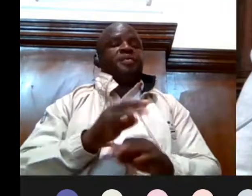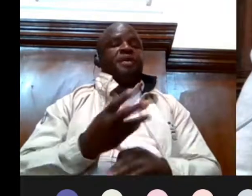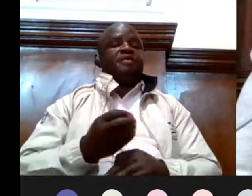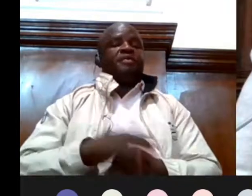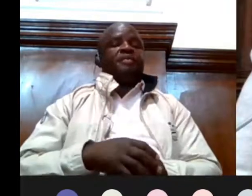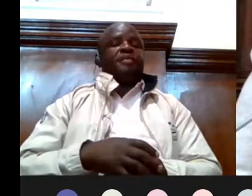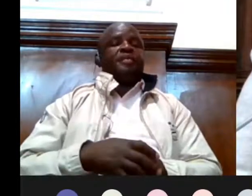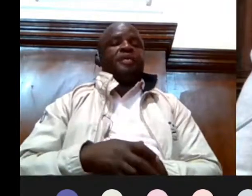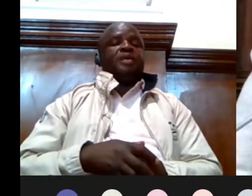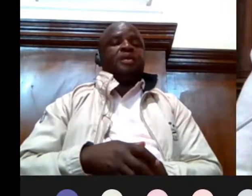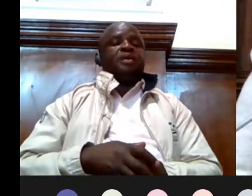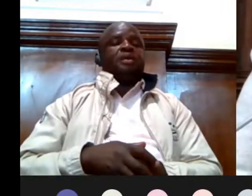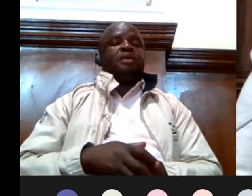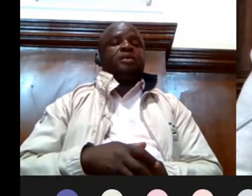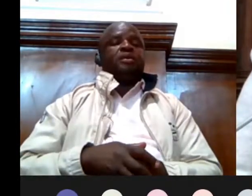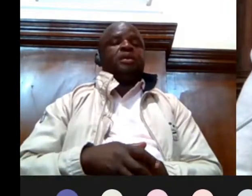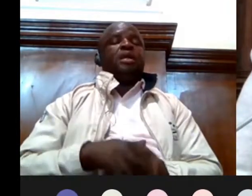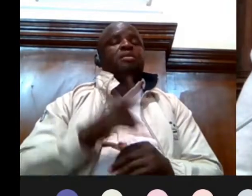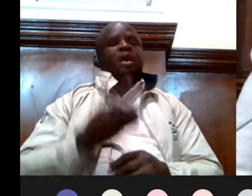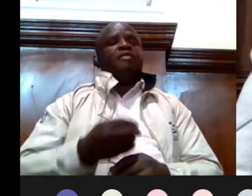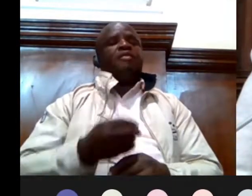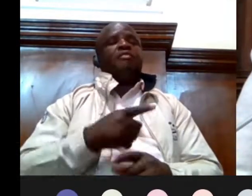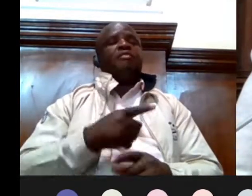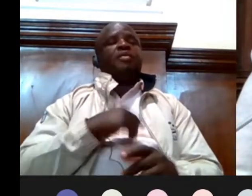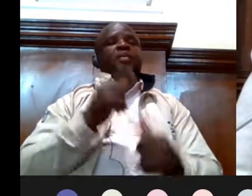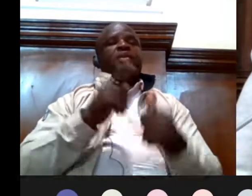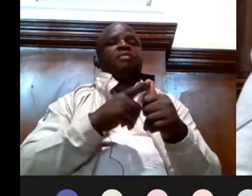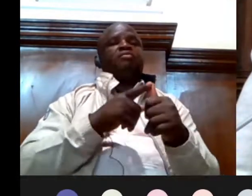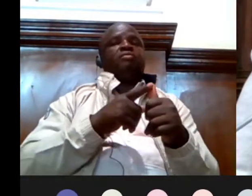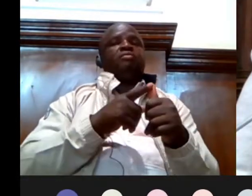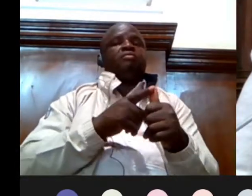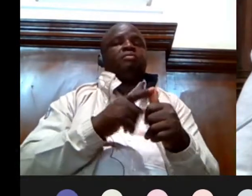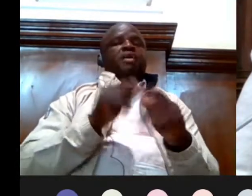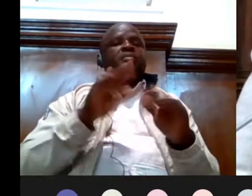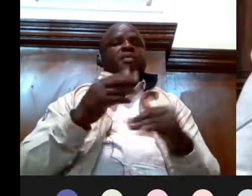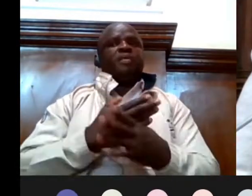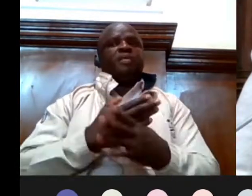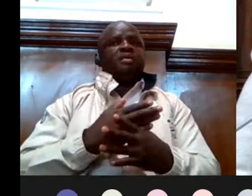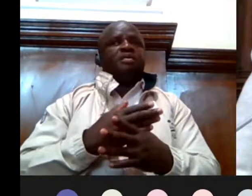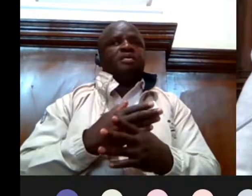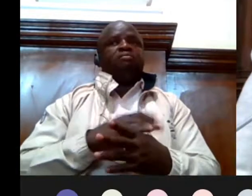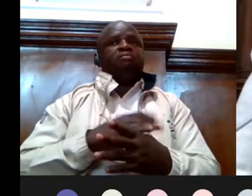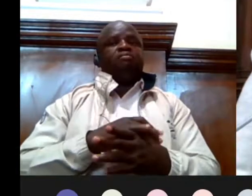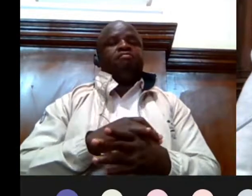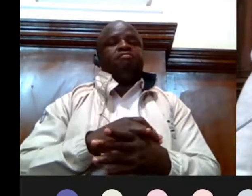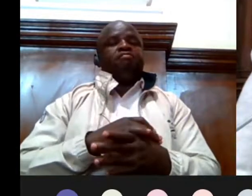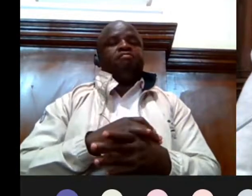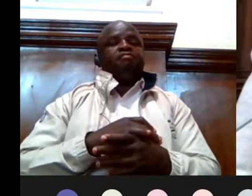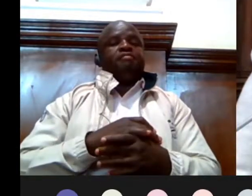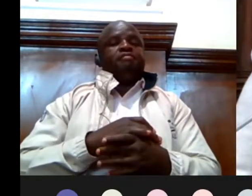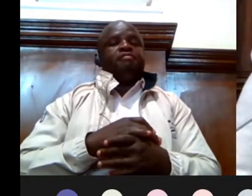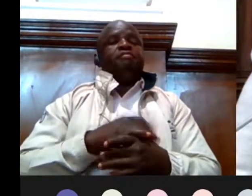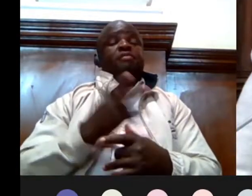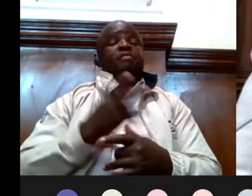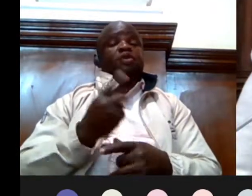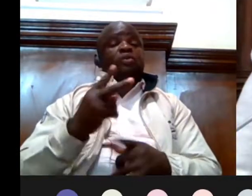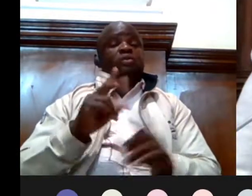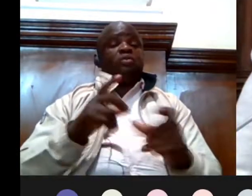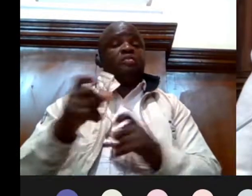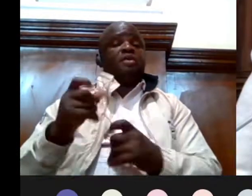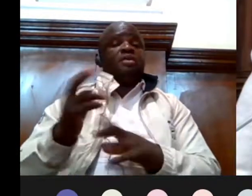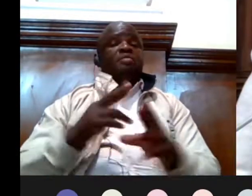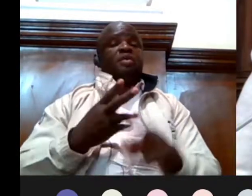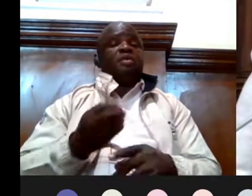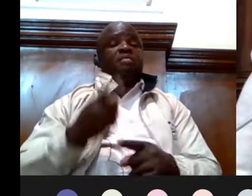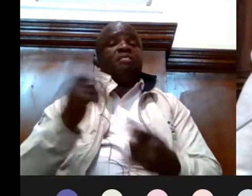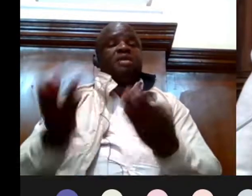reports, Madam Speaker. One was from, I think, Public Works. No, I'll go look on, but there were two committee reports